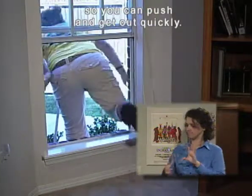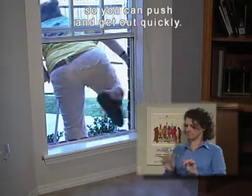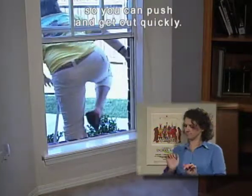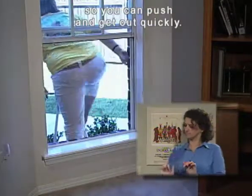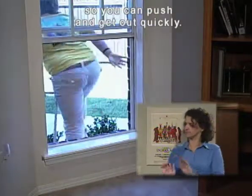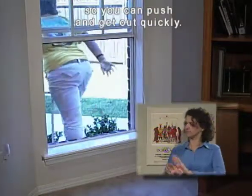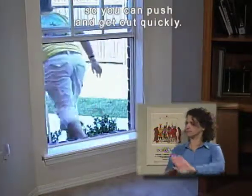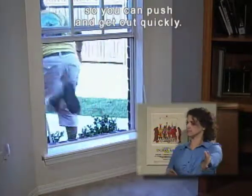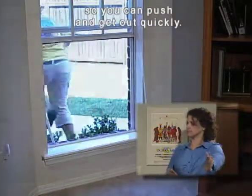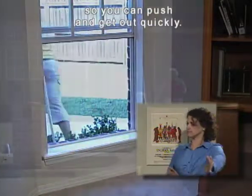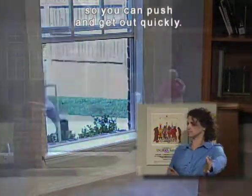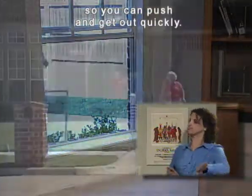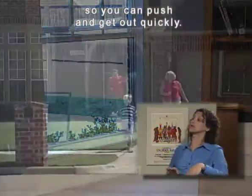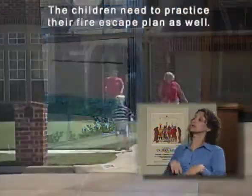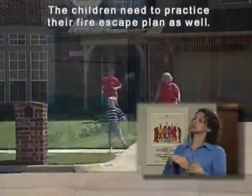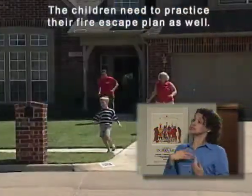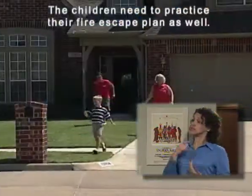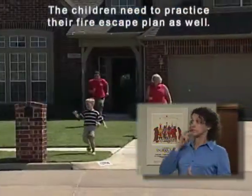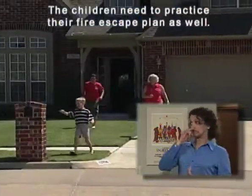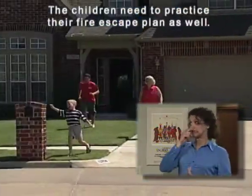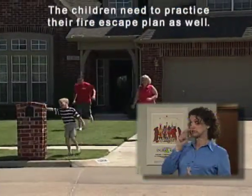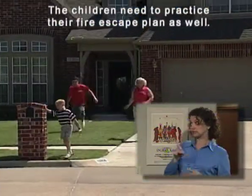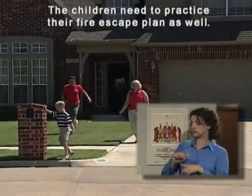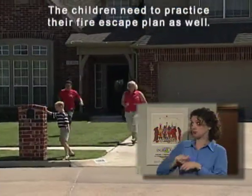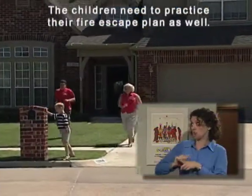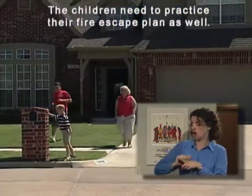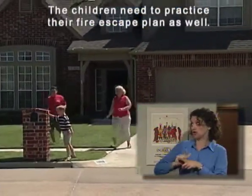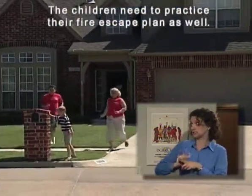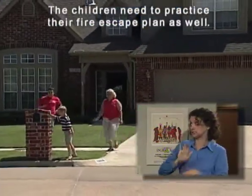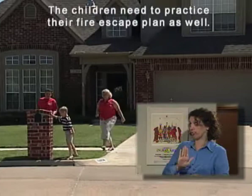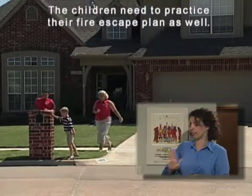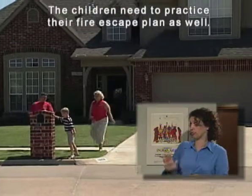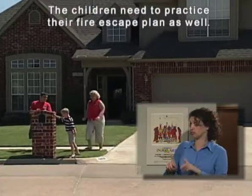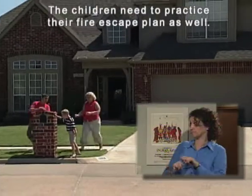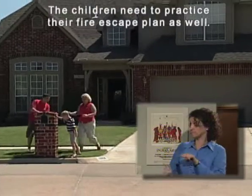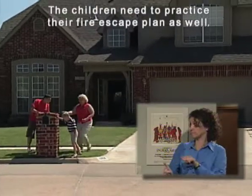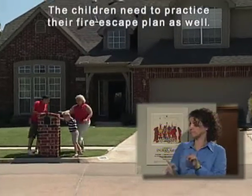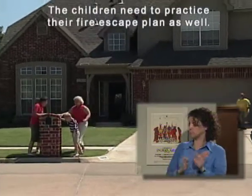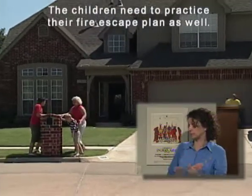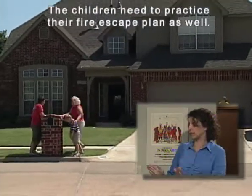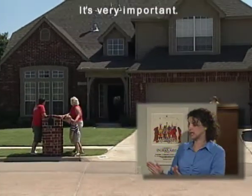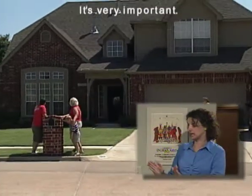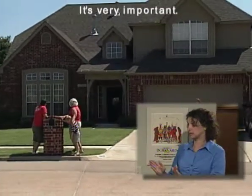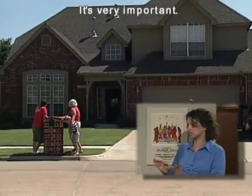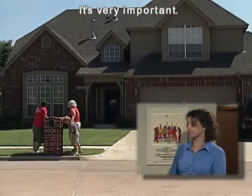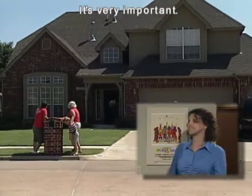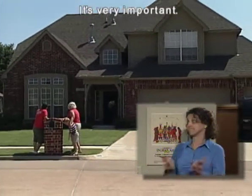can push and get out quickly. The children need to practice their fire escape plan as well. It's very